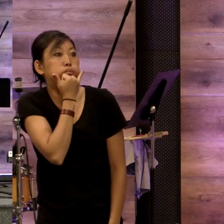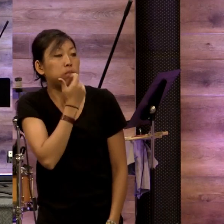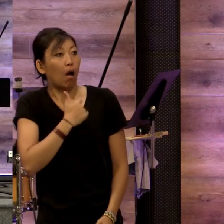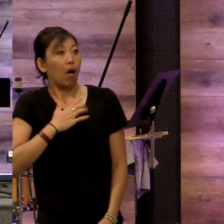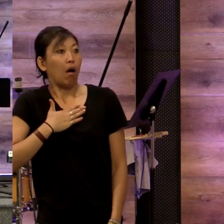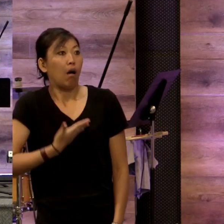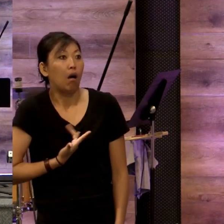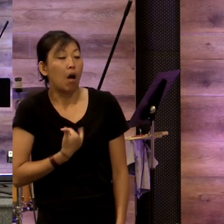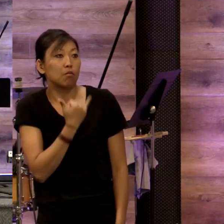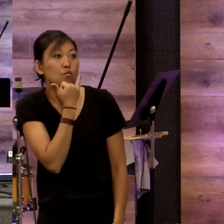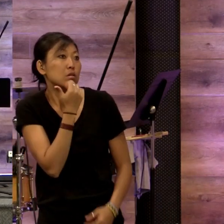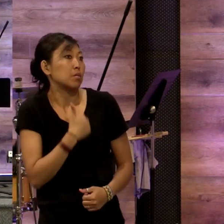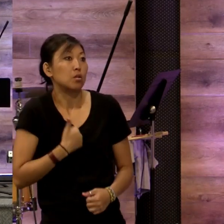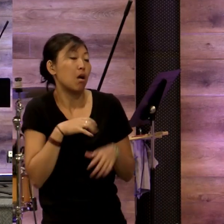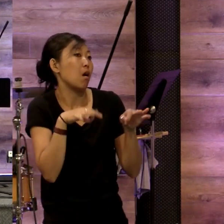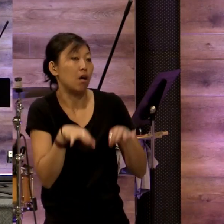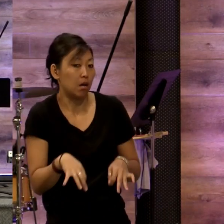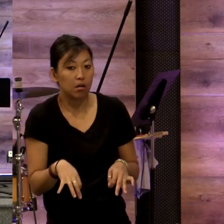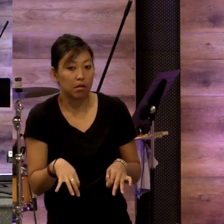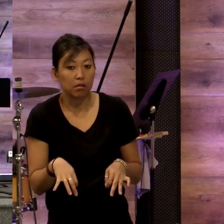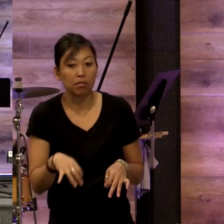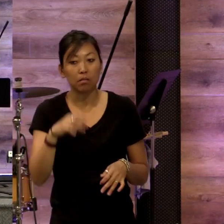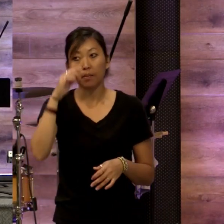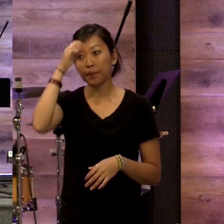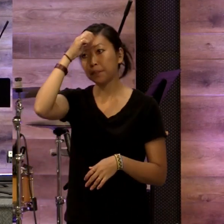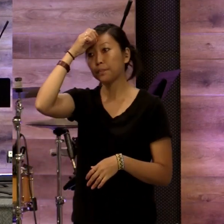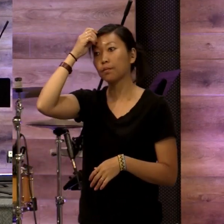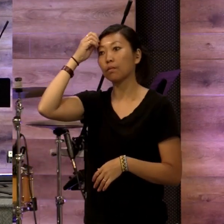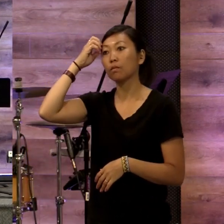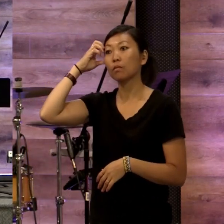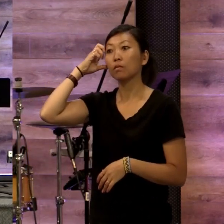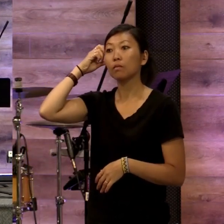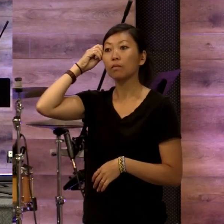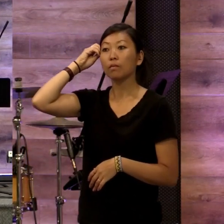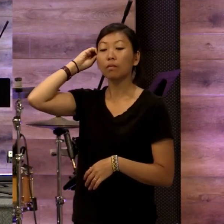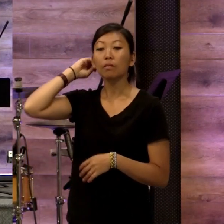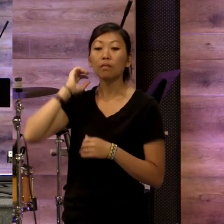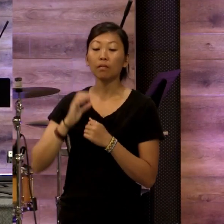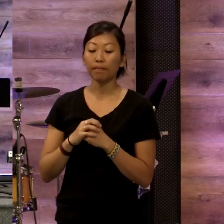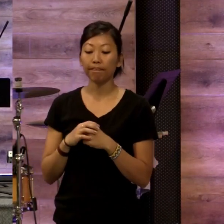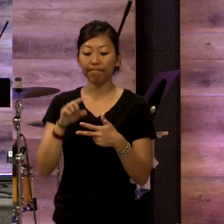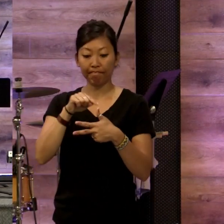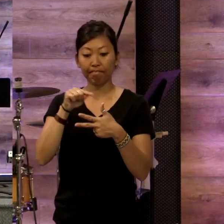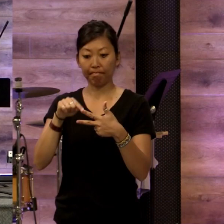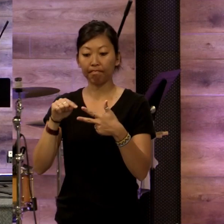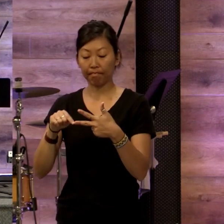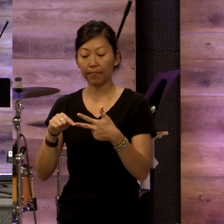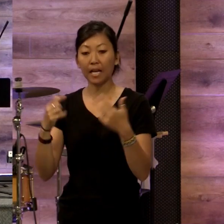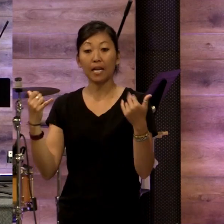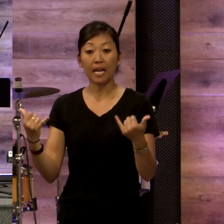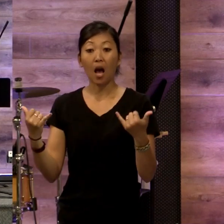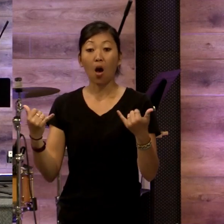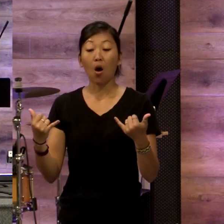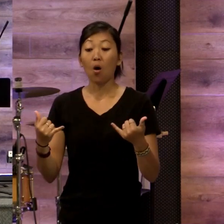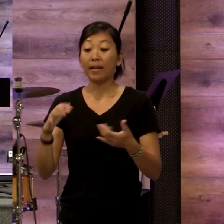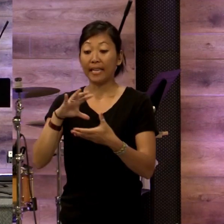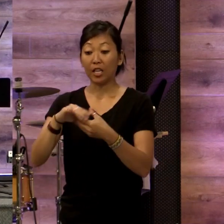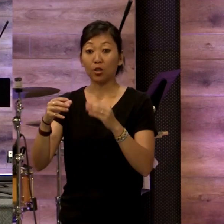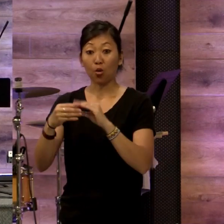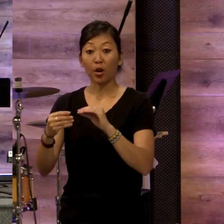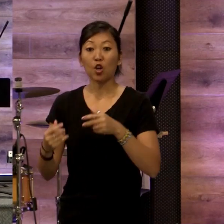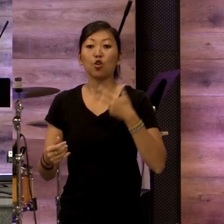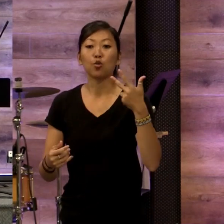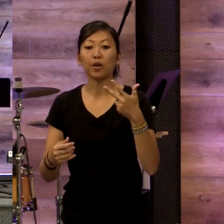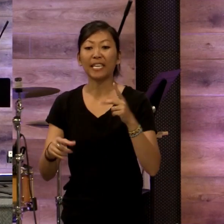confession after he sees that David intended him no harm. I'd like to look at the story from three different points of